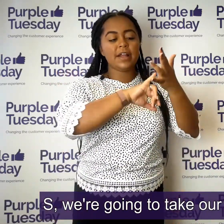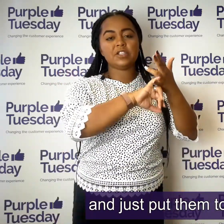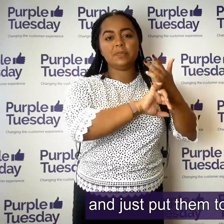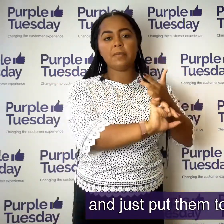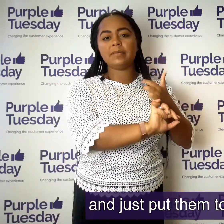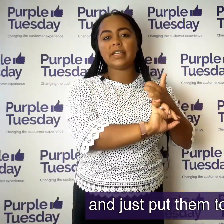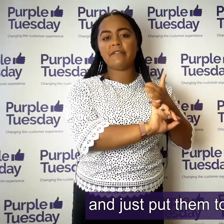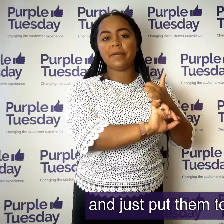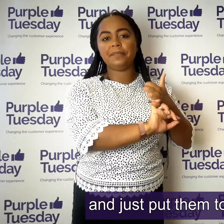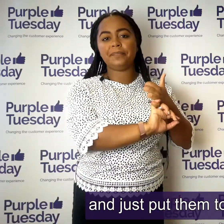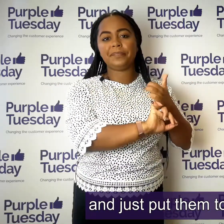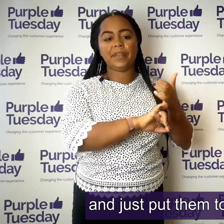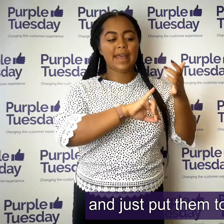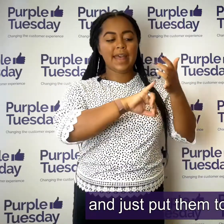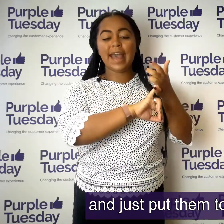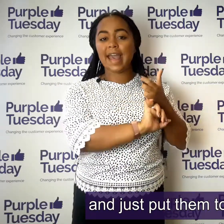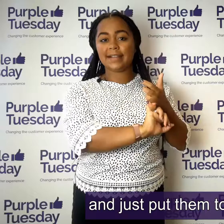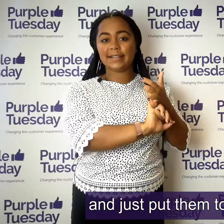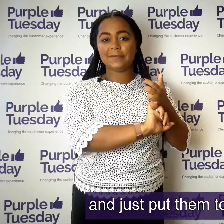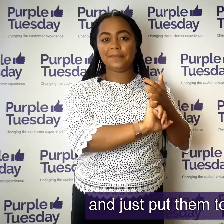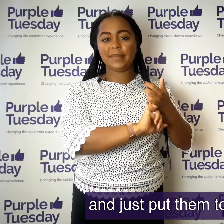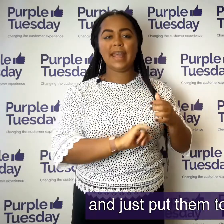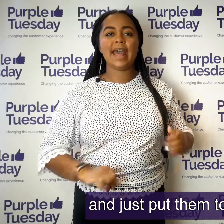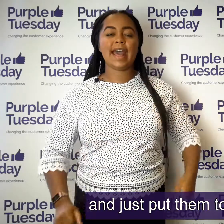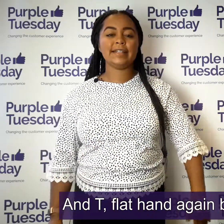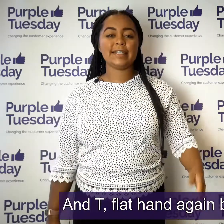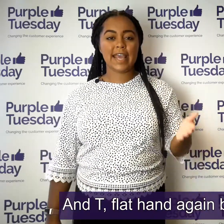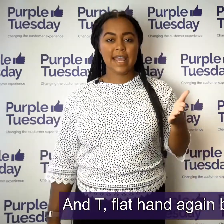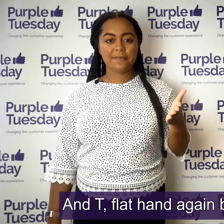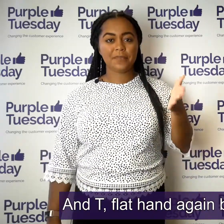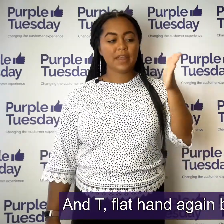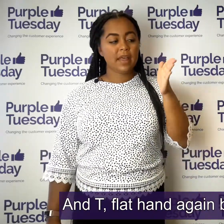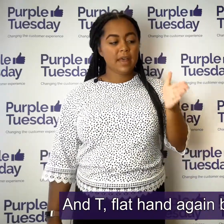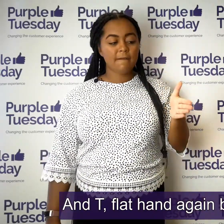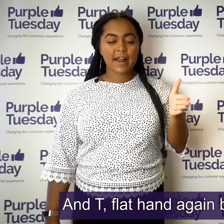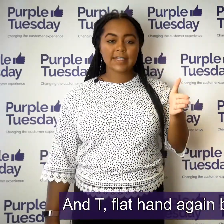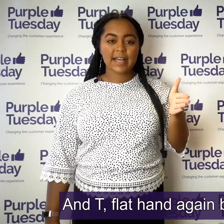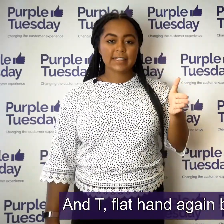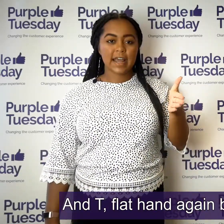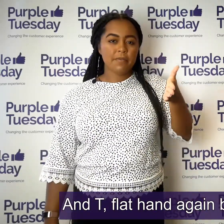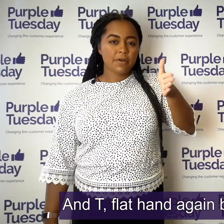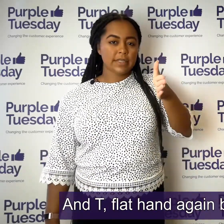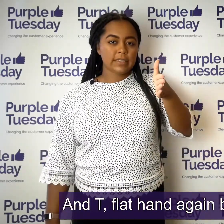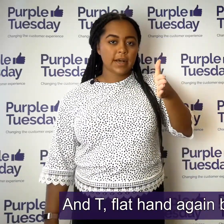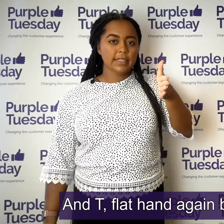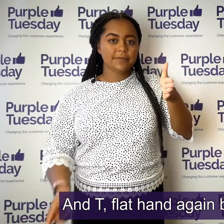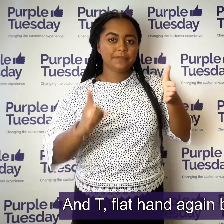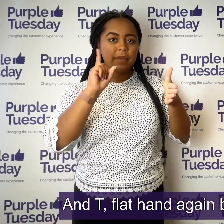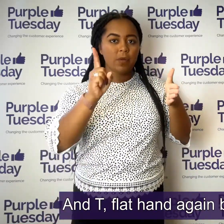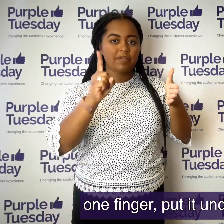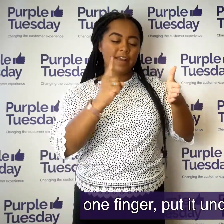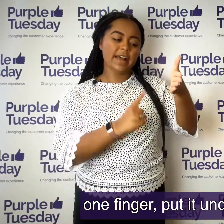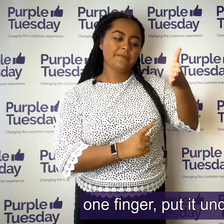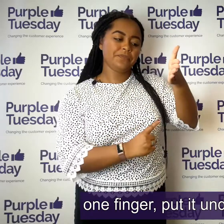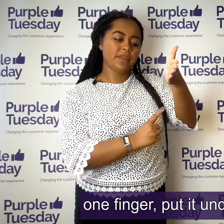just pop them together, S. And T, flat hand again, but on its side, one finger,